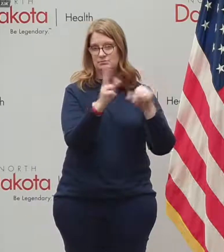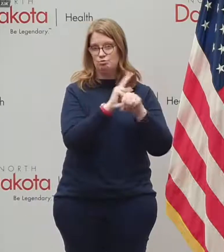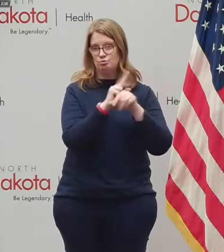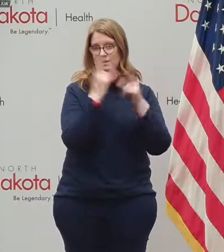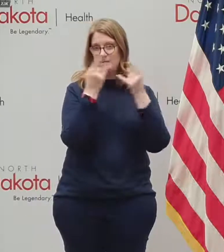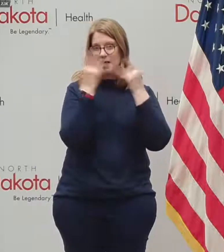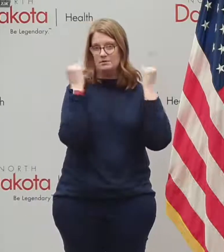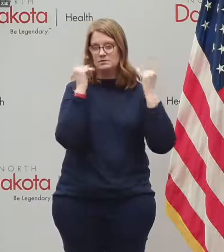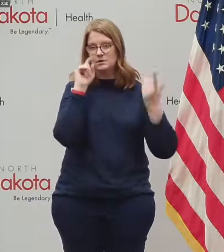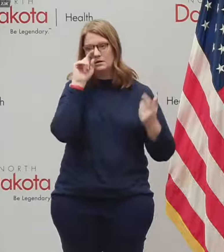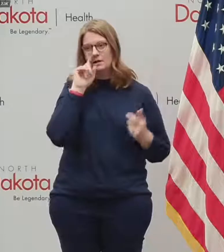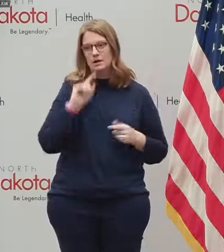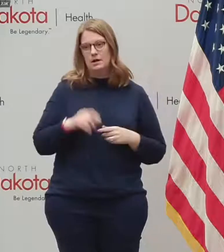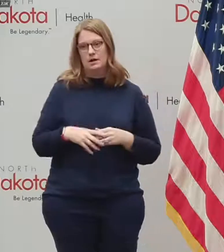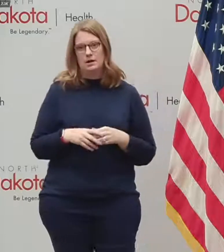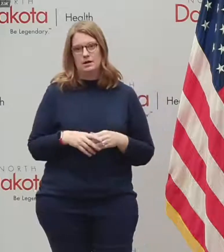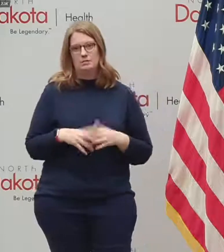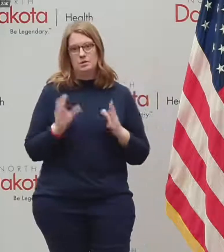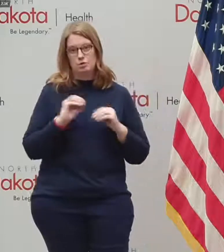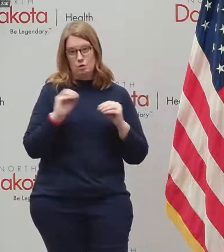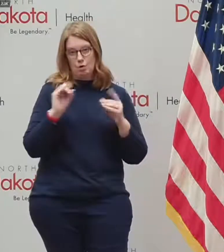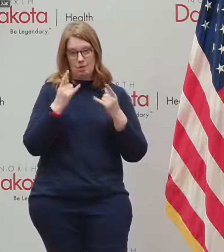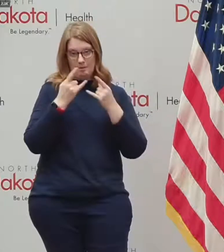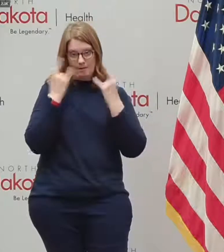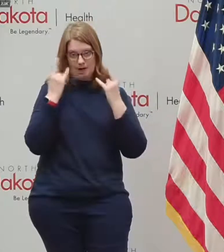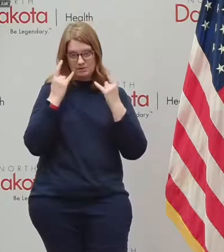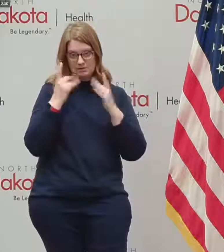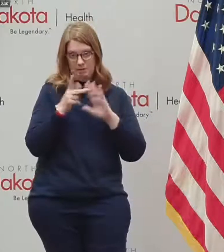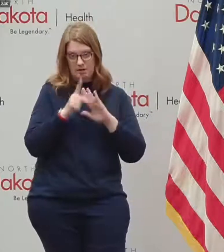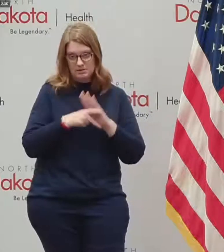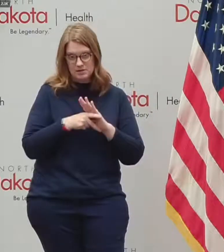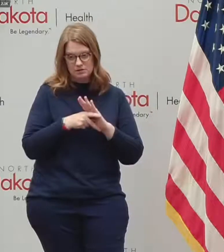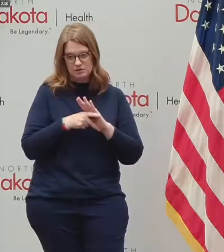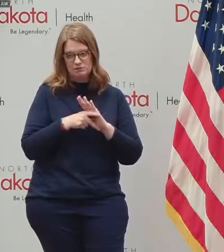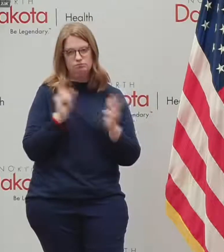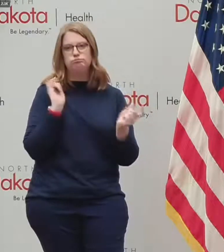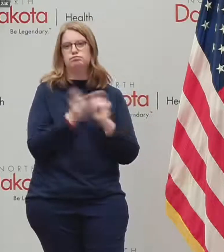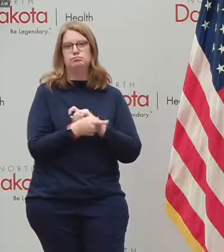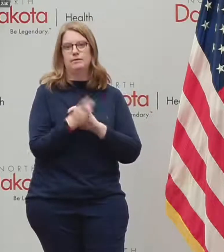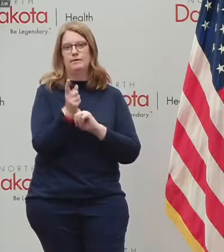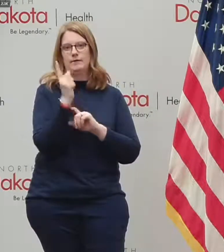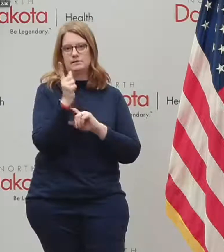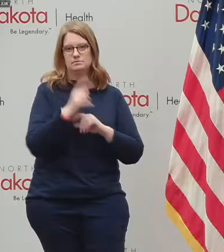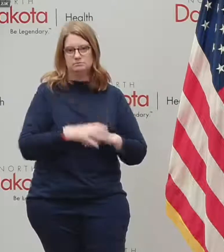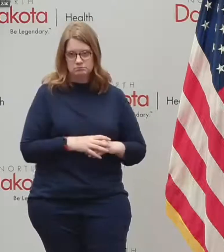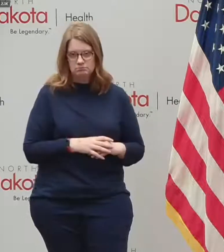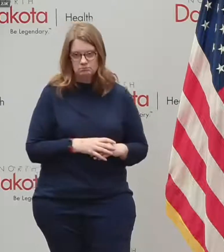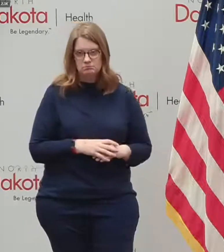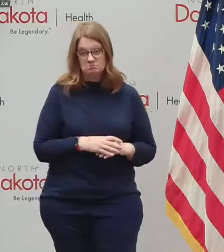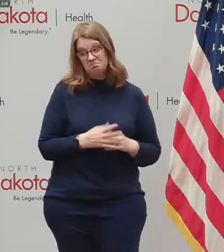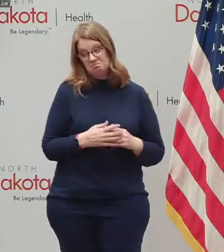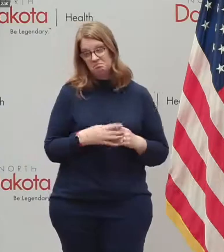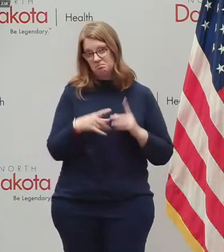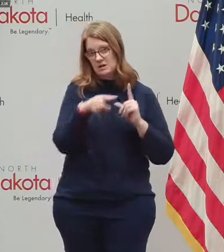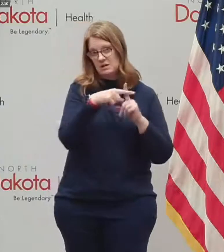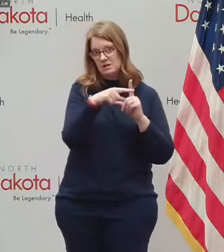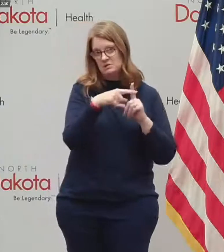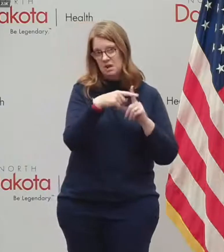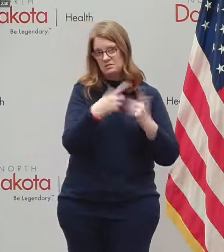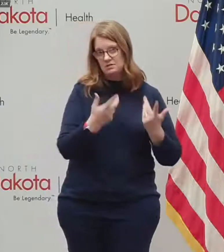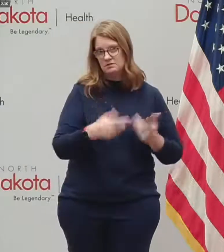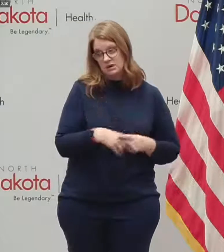no mask policy for customers, employees immediately flipped and did have that. And so those are some positive signs. And again, all this